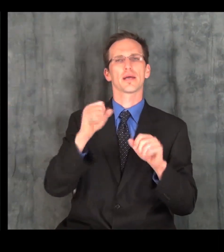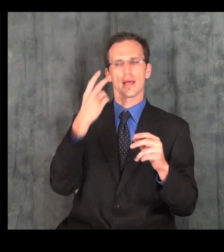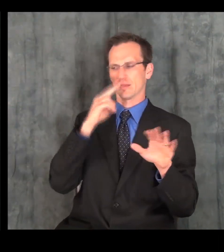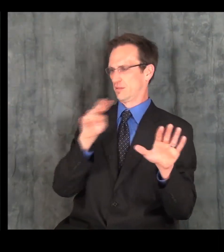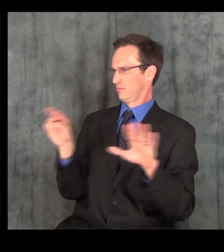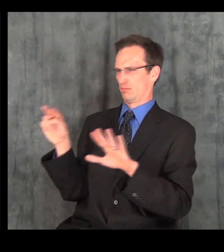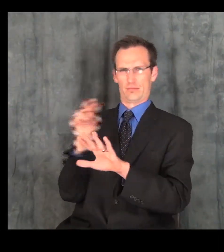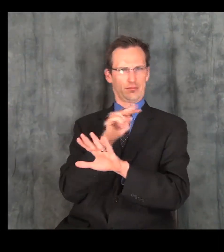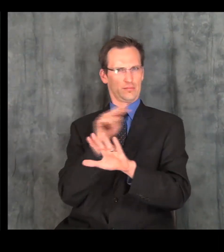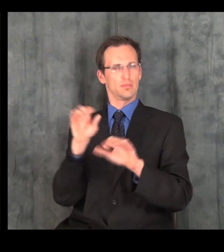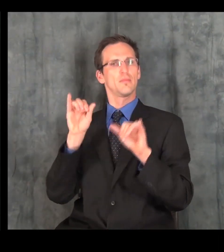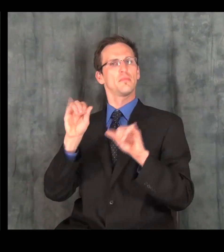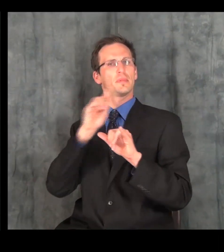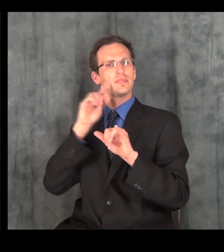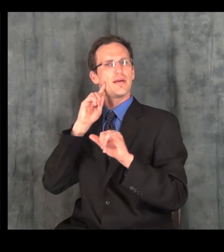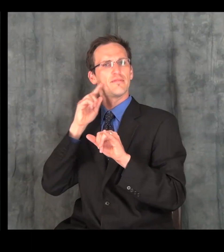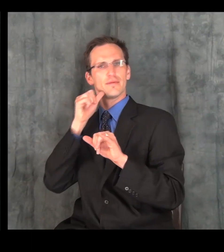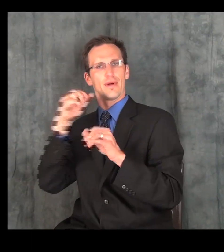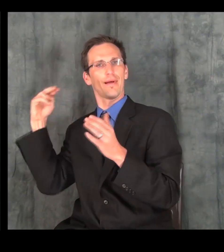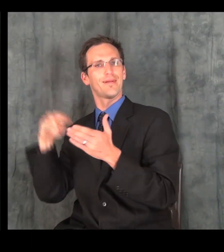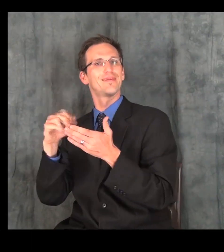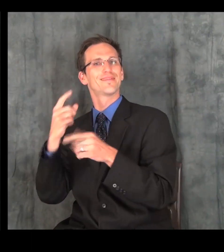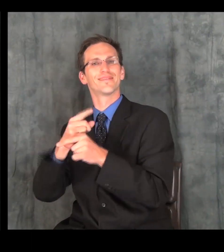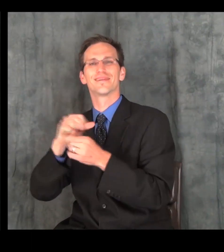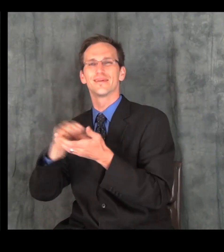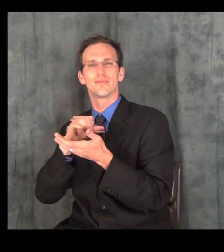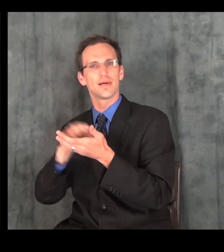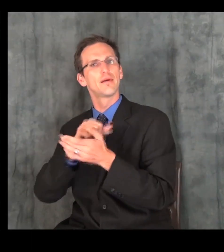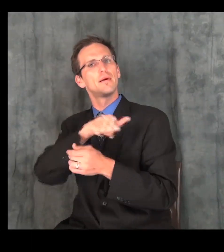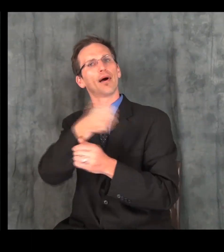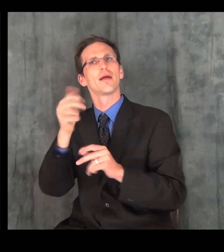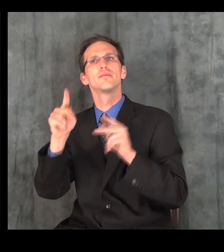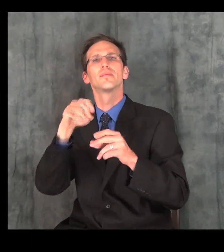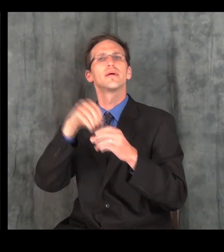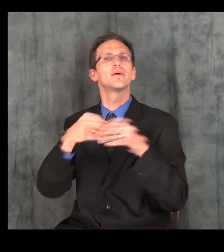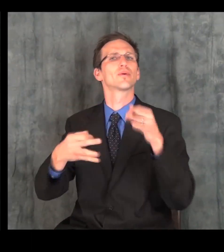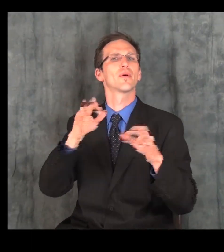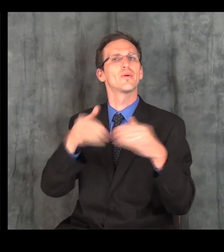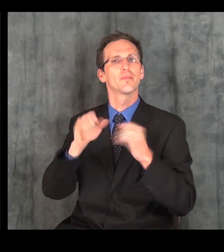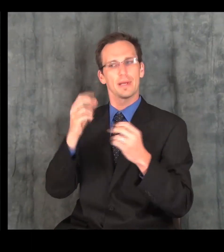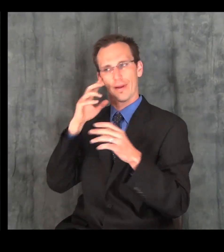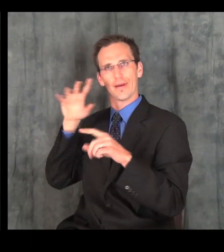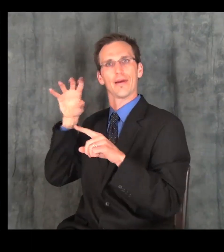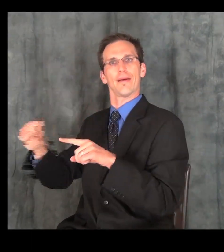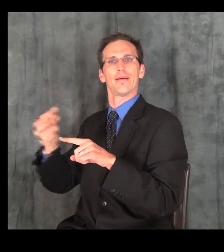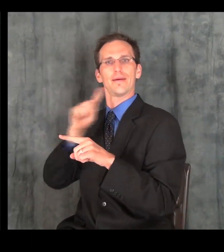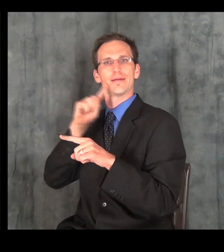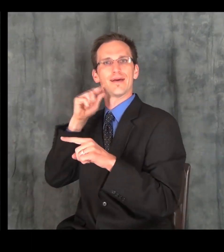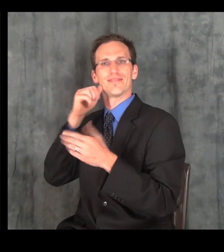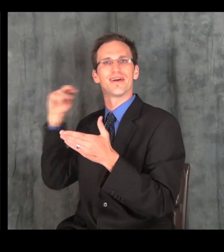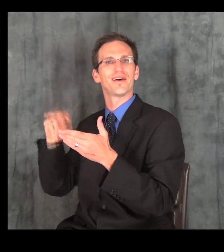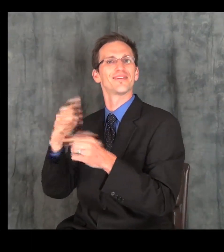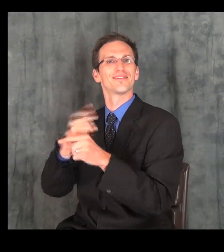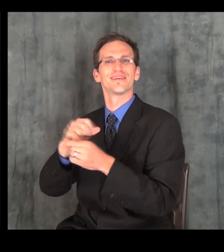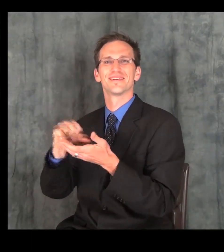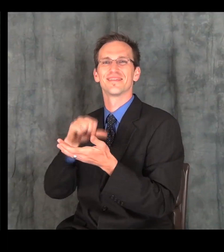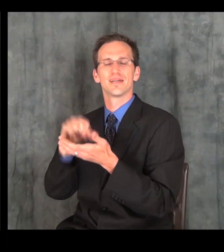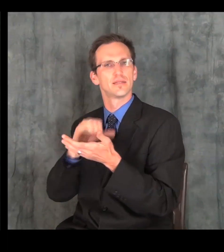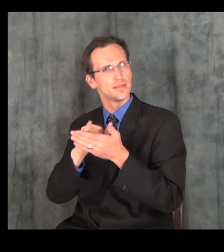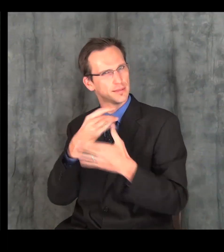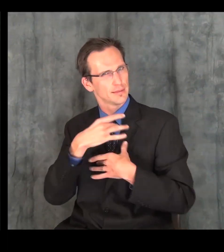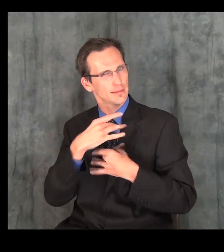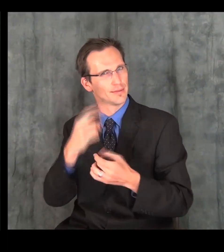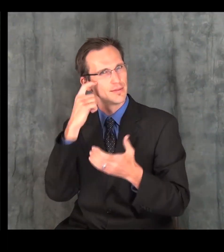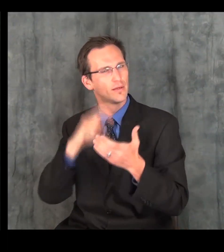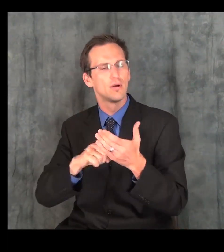from somebody else, one of the legal personnel in the courtroom, that she was looking at the wrong documentation. So I just thought that was interesting to note that there are always issues